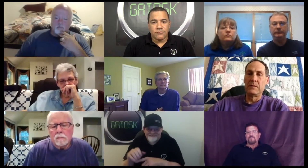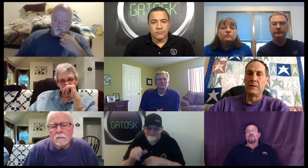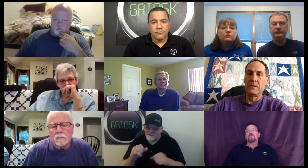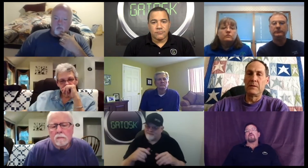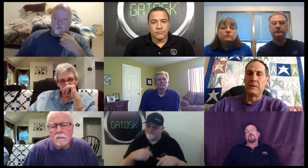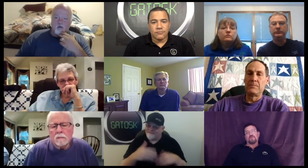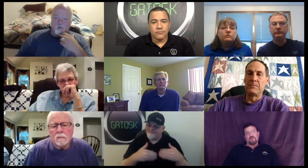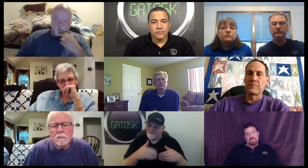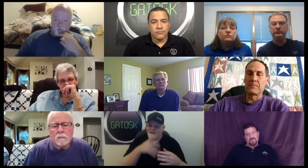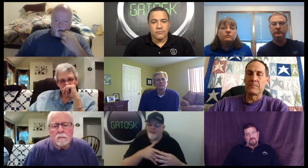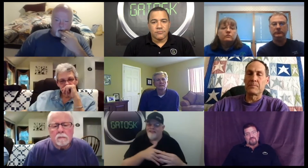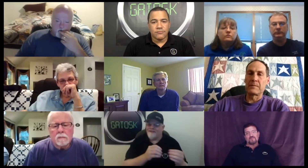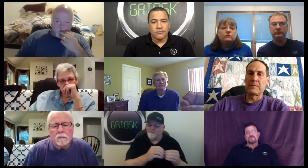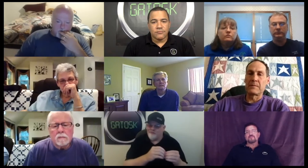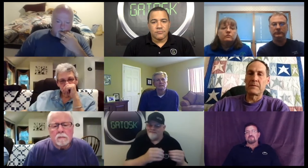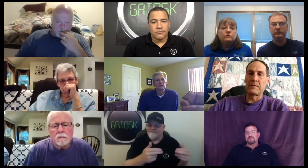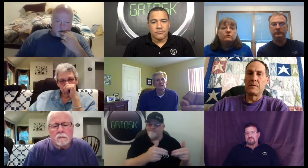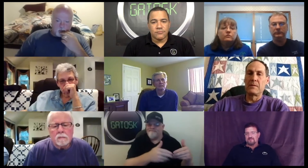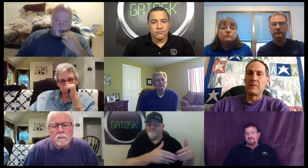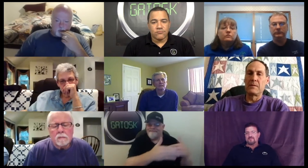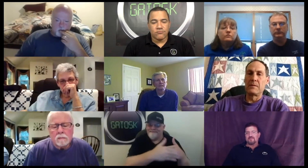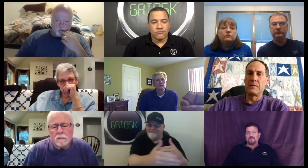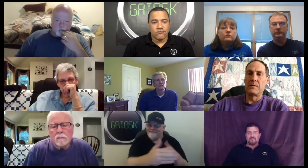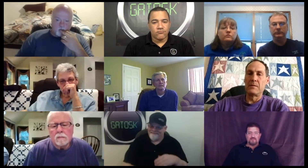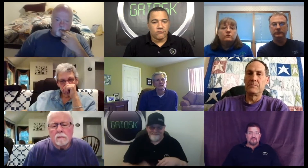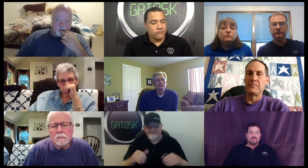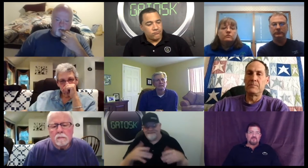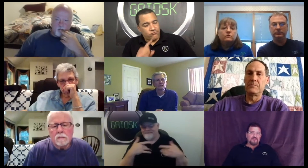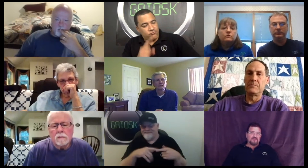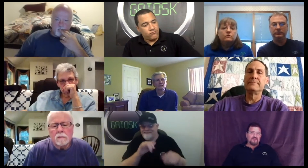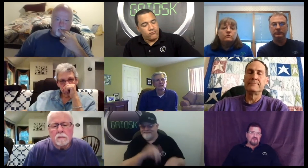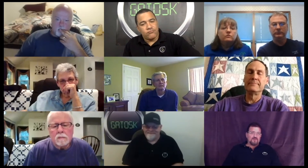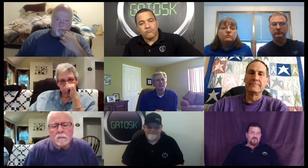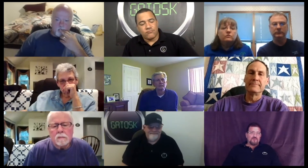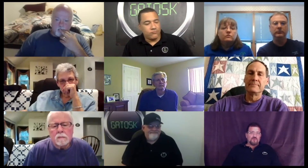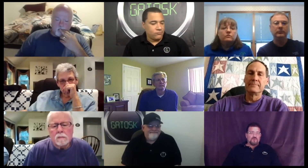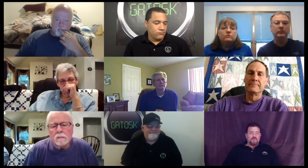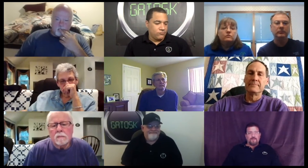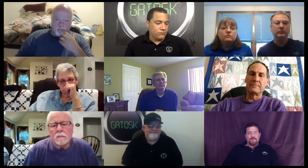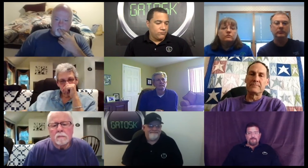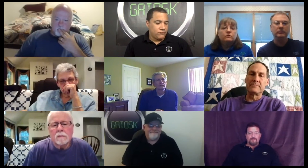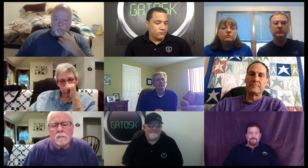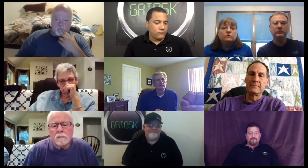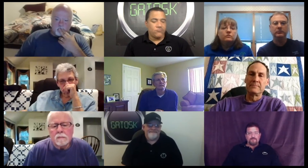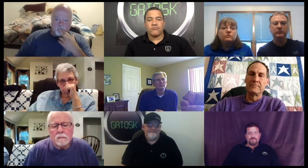to get some training, and yes, we'll be, as they join in and it expands, we do plan on doing that. Yes.